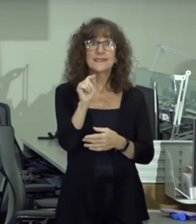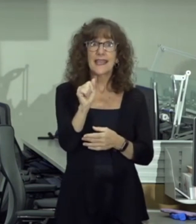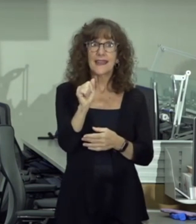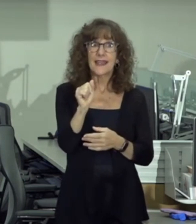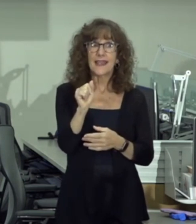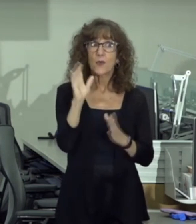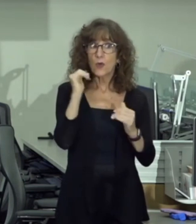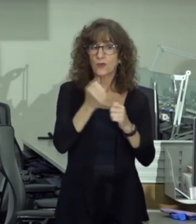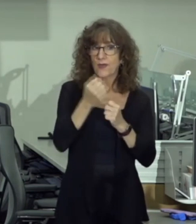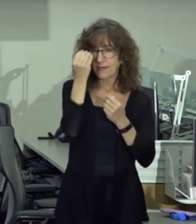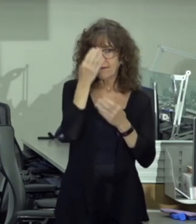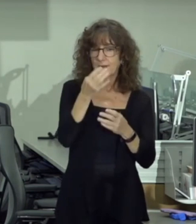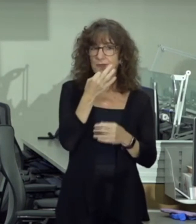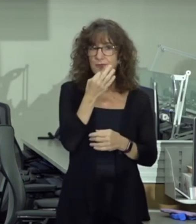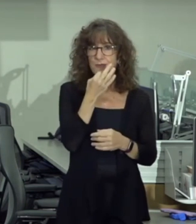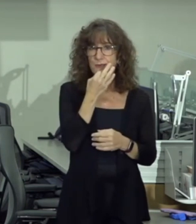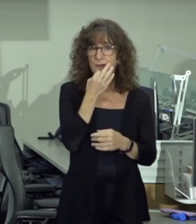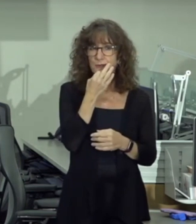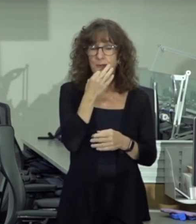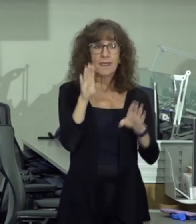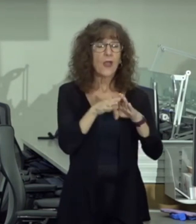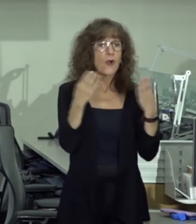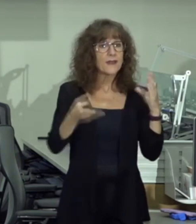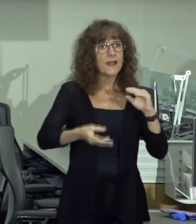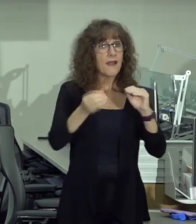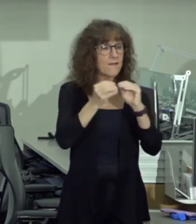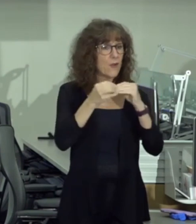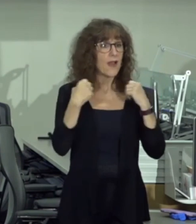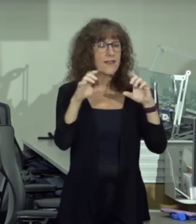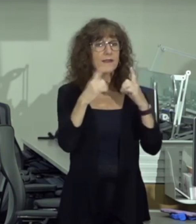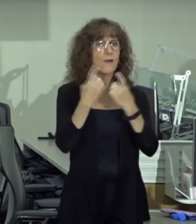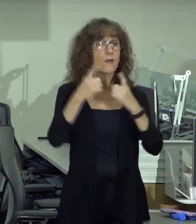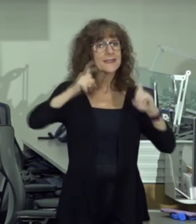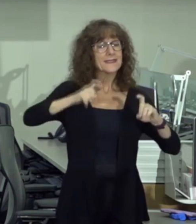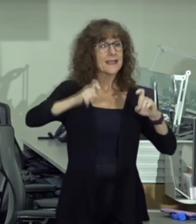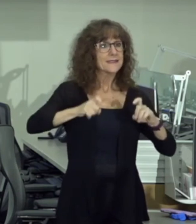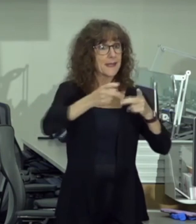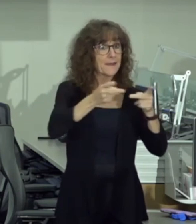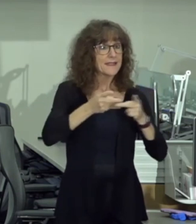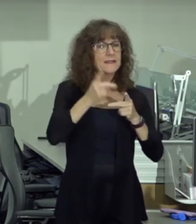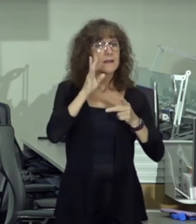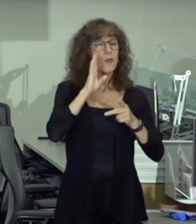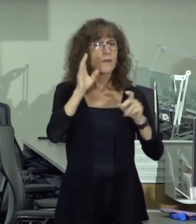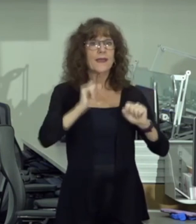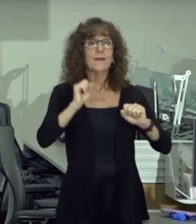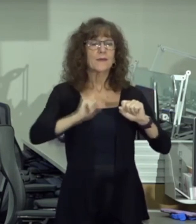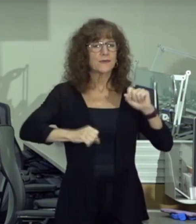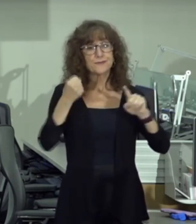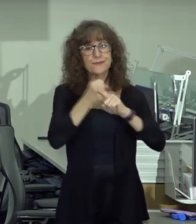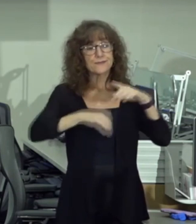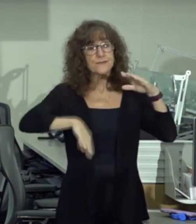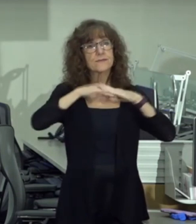to receive them soon. With the opening of additional health department testing sites, we know we'll have the capacity to hit our testing